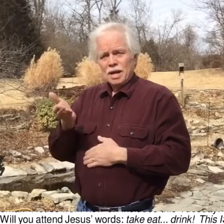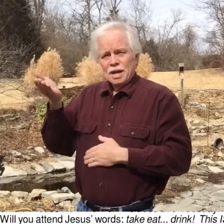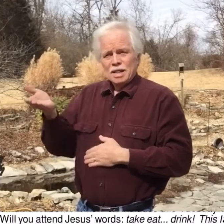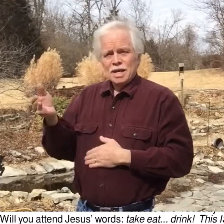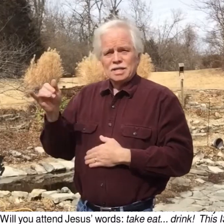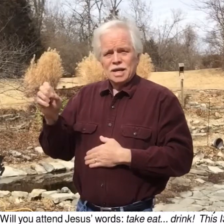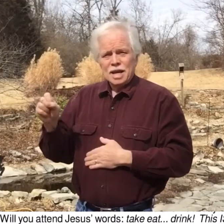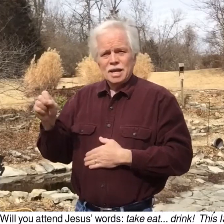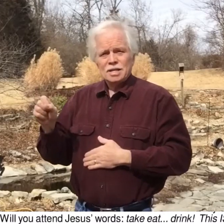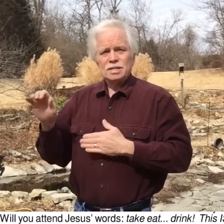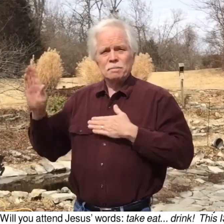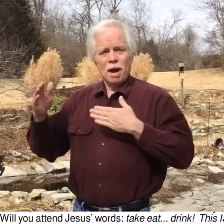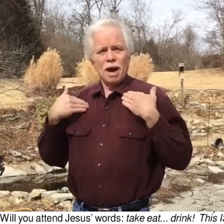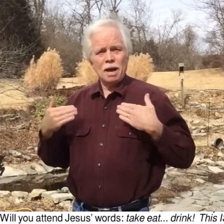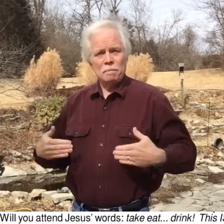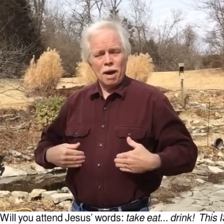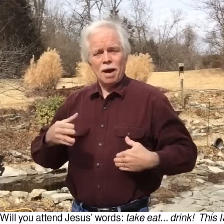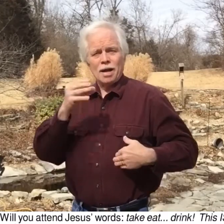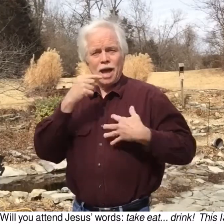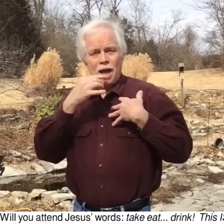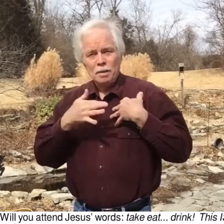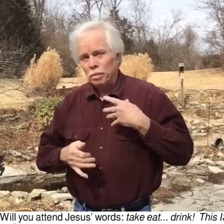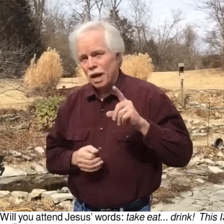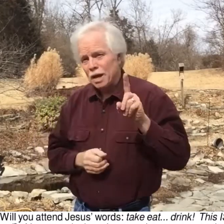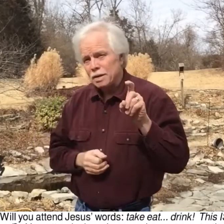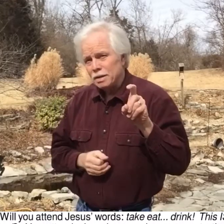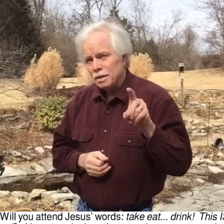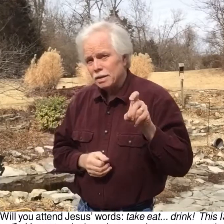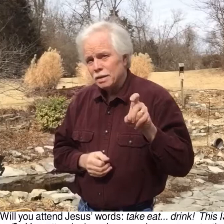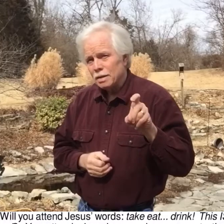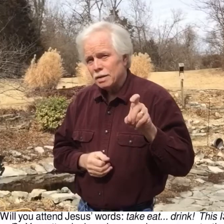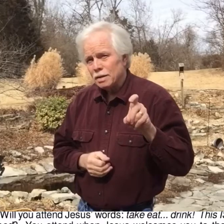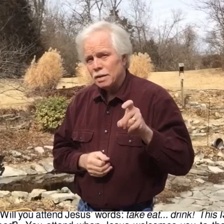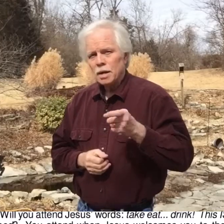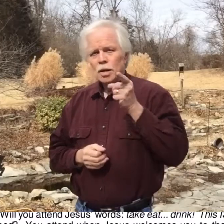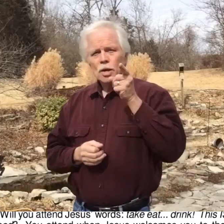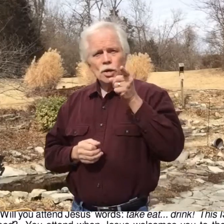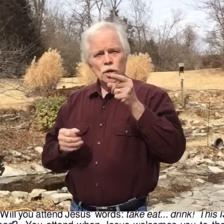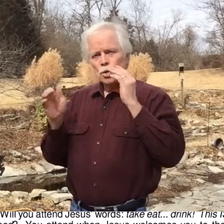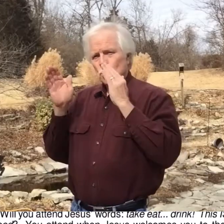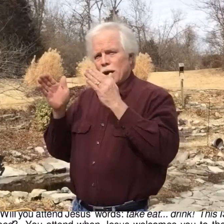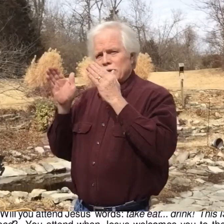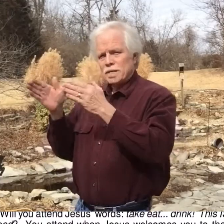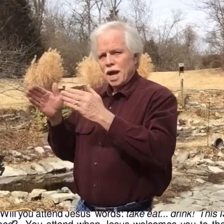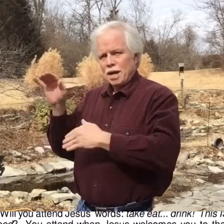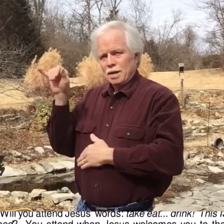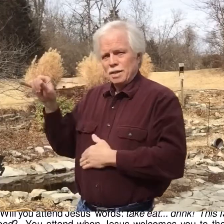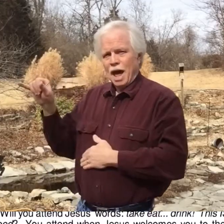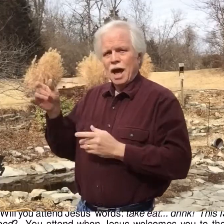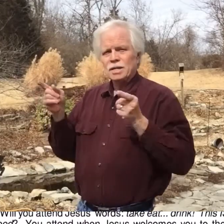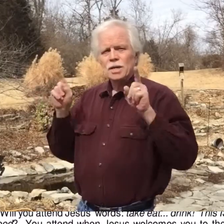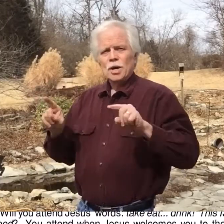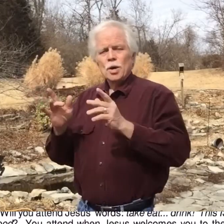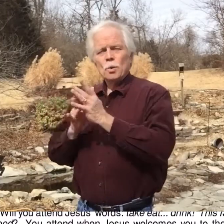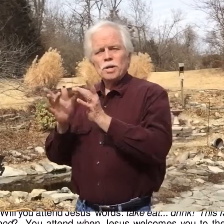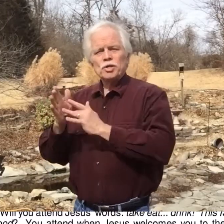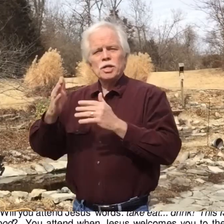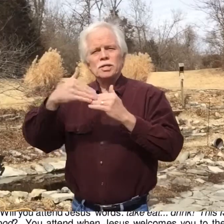this is my body and blood? 3 Corinthians attend that when Jesus